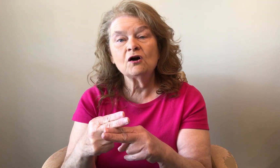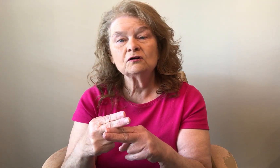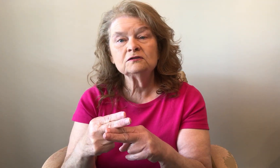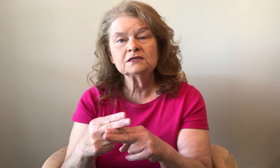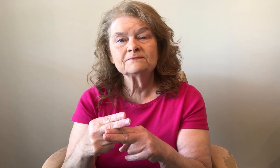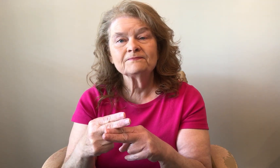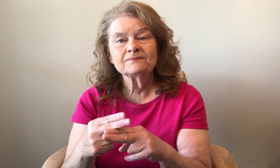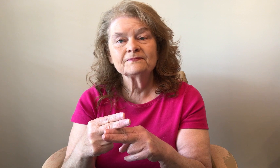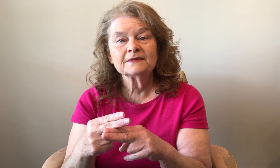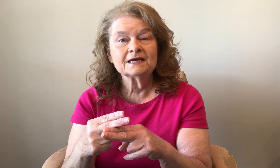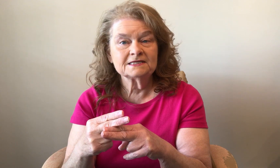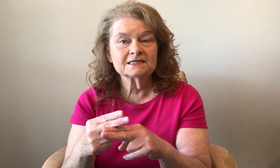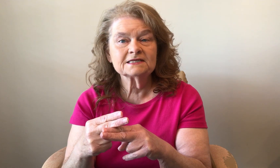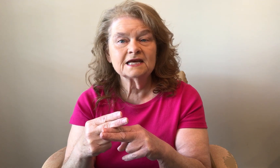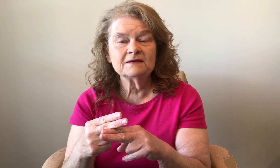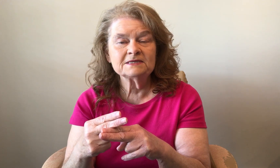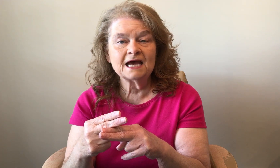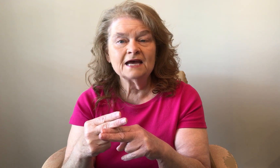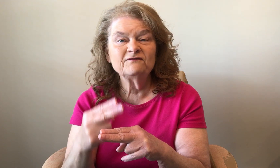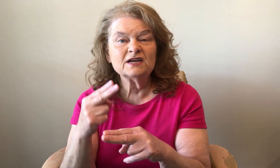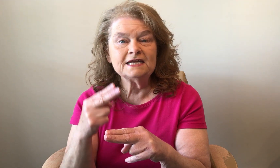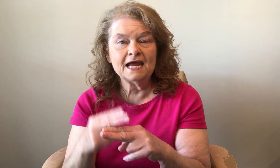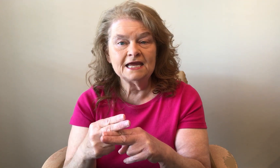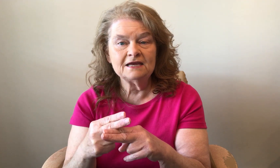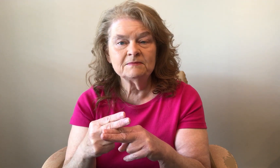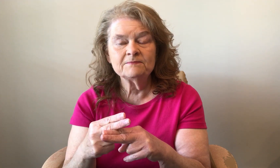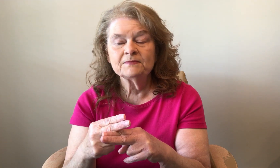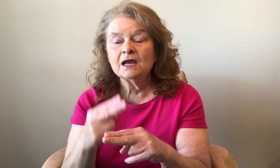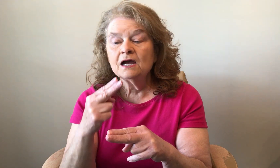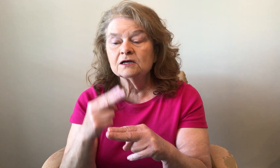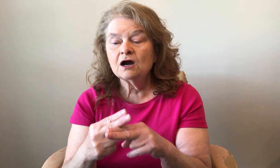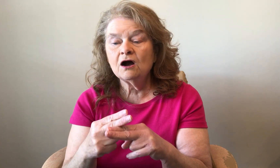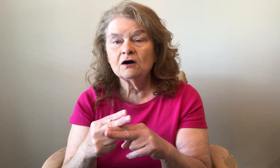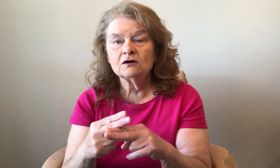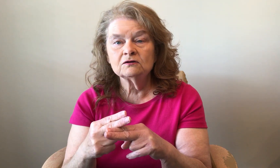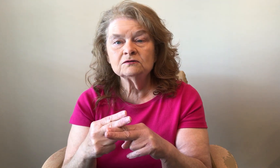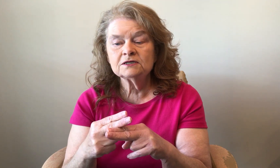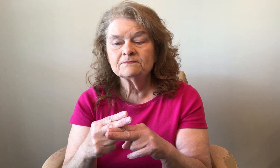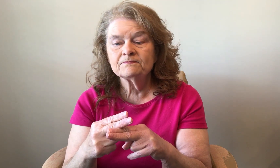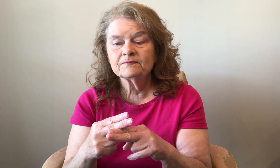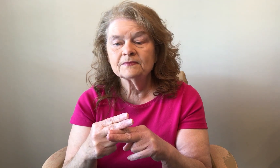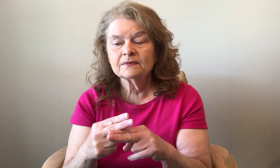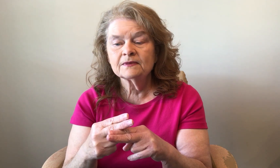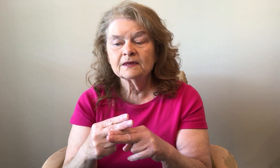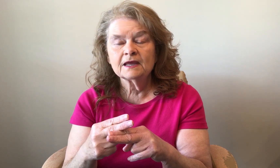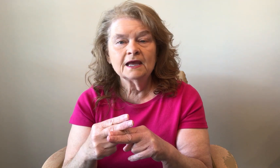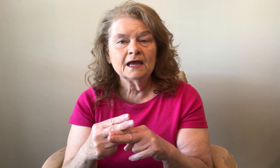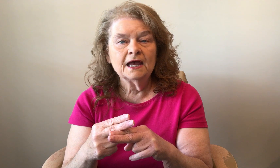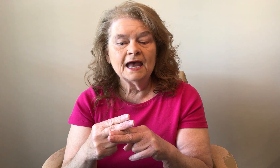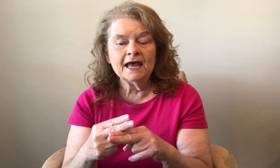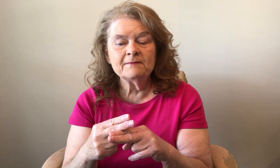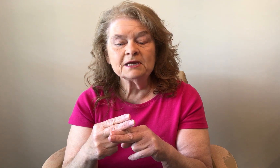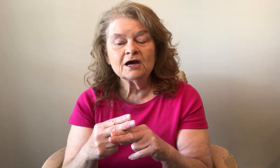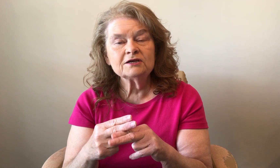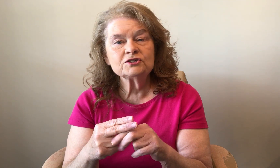called, this is the same sign for name, called, and because